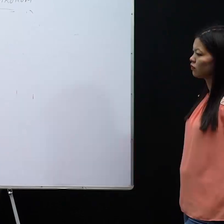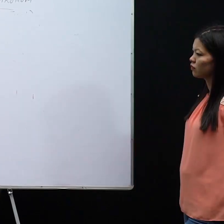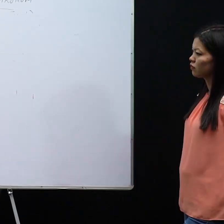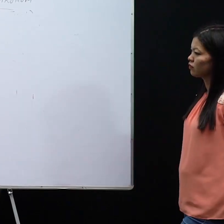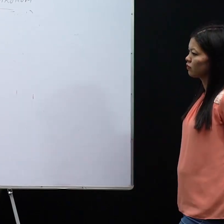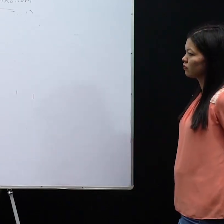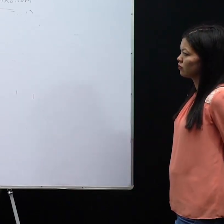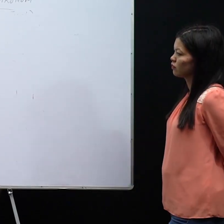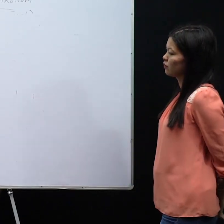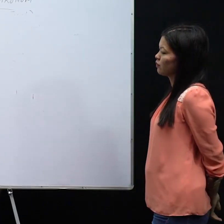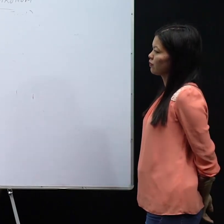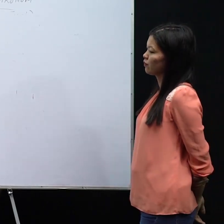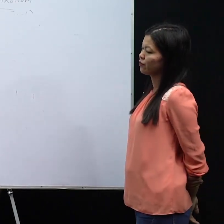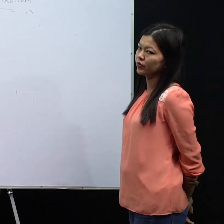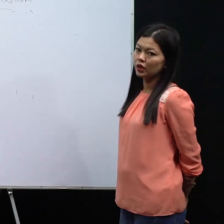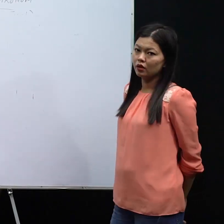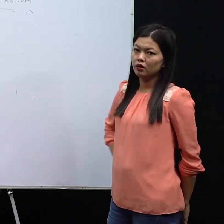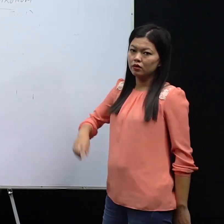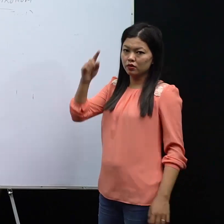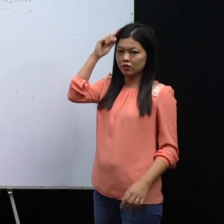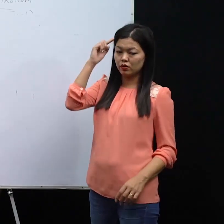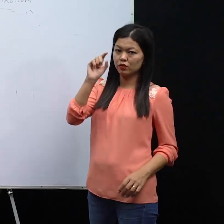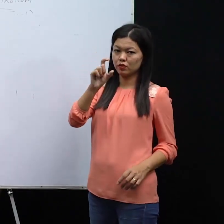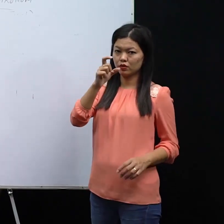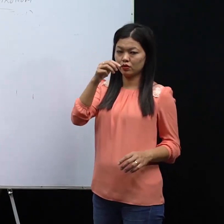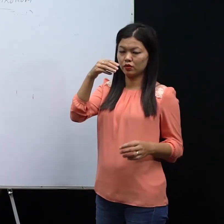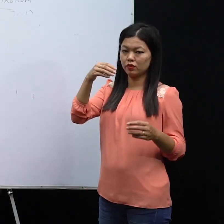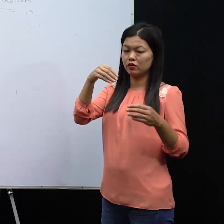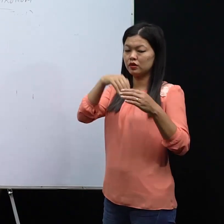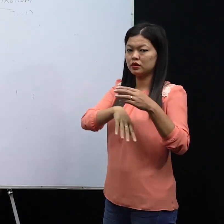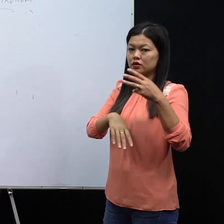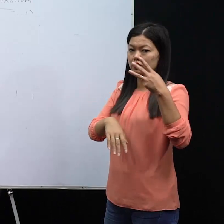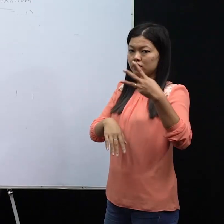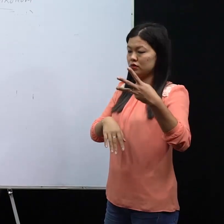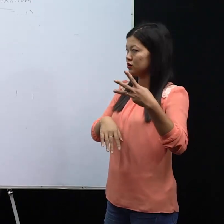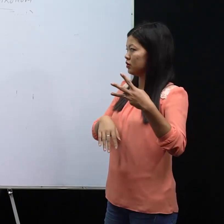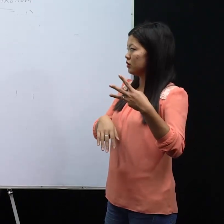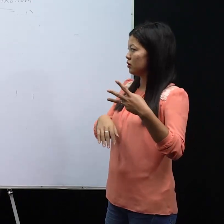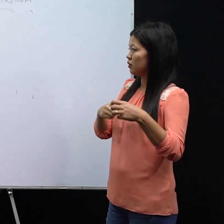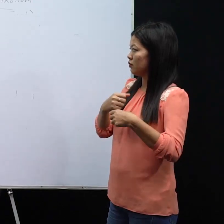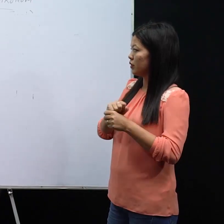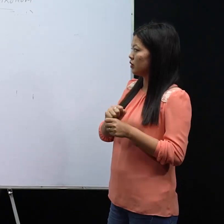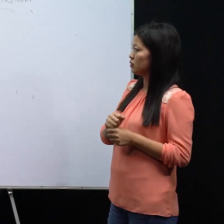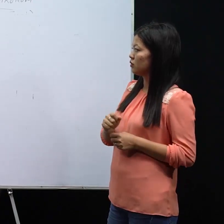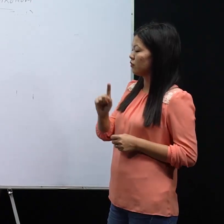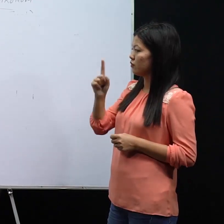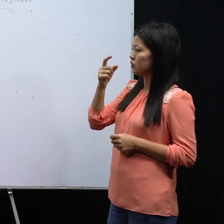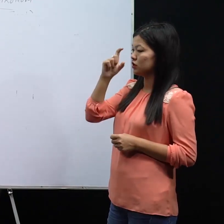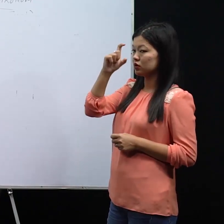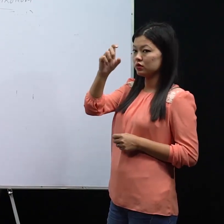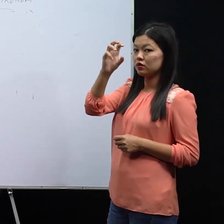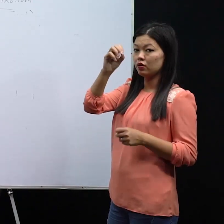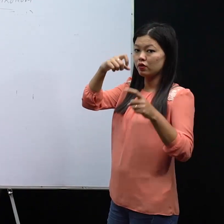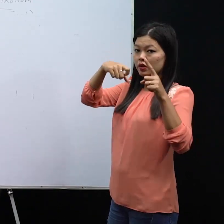So students, the products that we get from the coal, okay? So the first is coke. So this